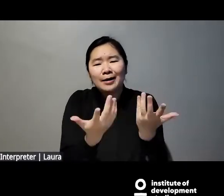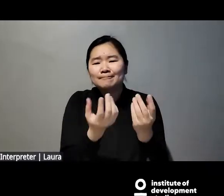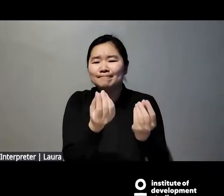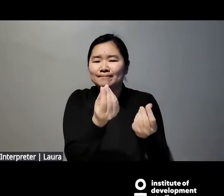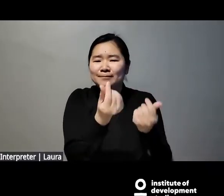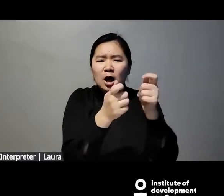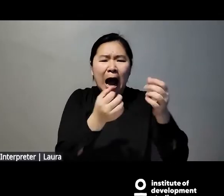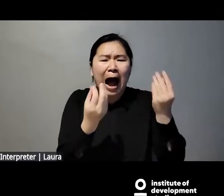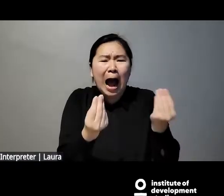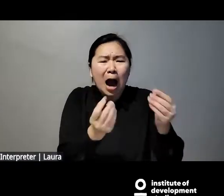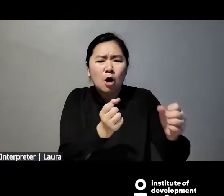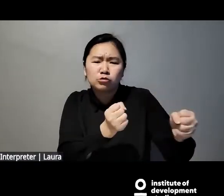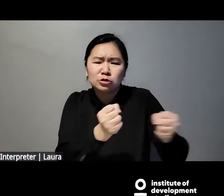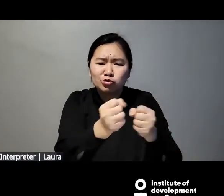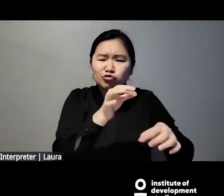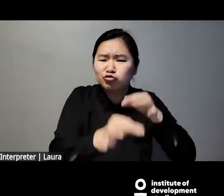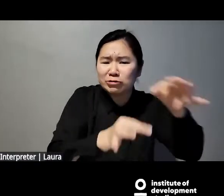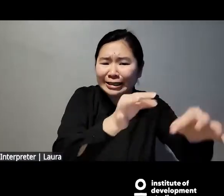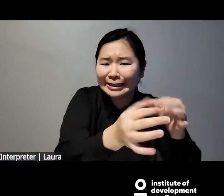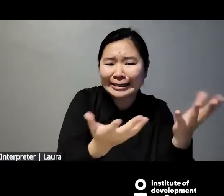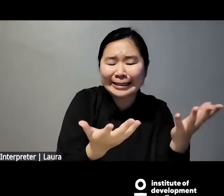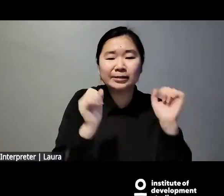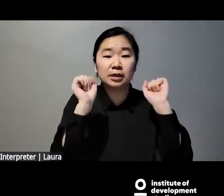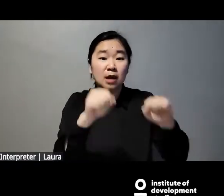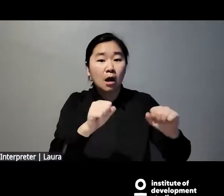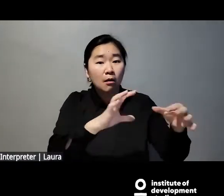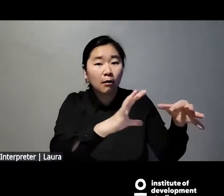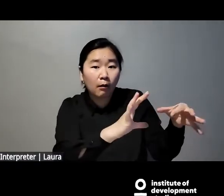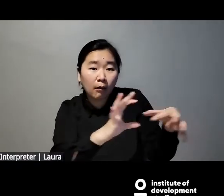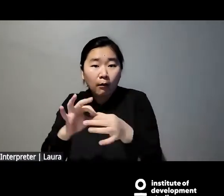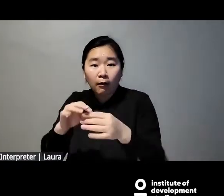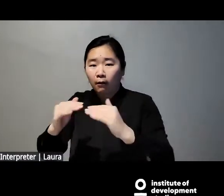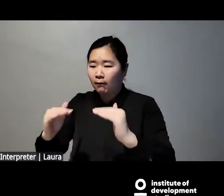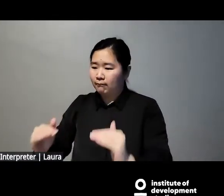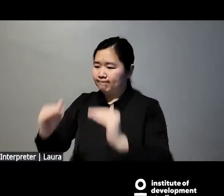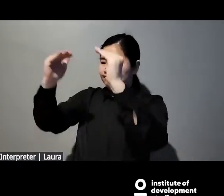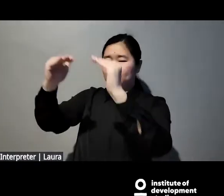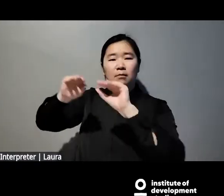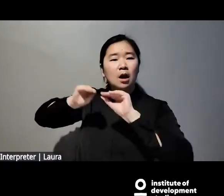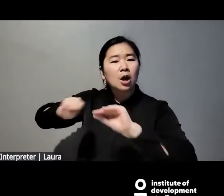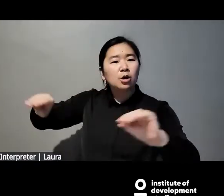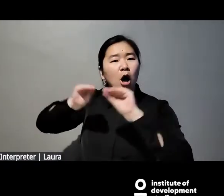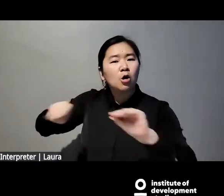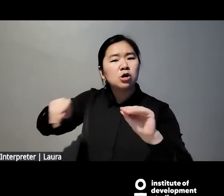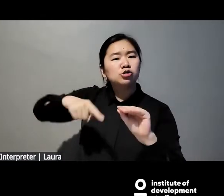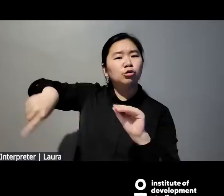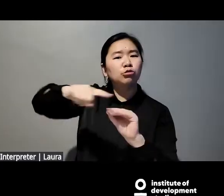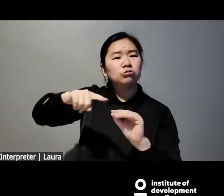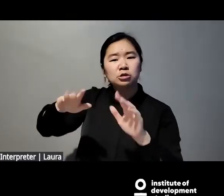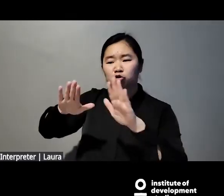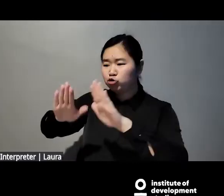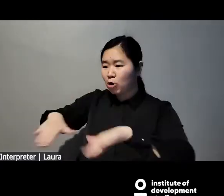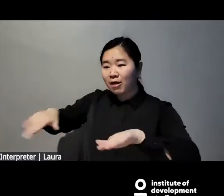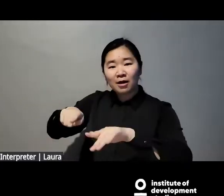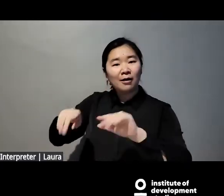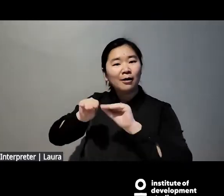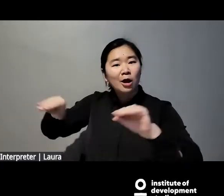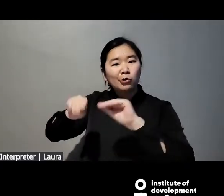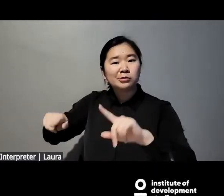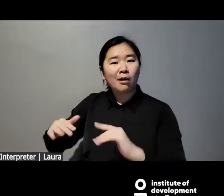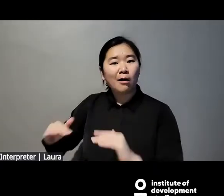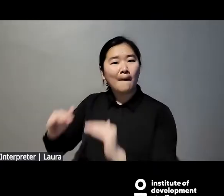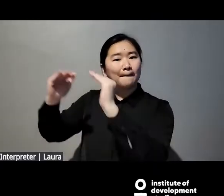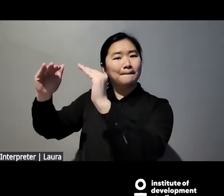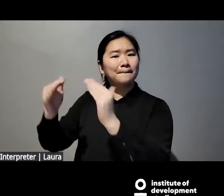not accessible for people with disabilities. And so their paper draws on evidence from inclusive health interventions in